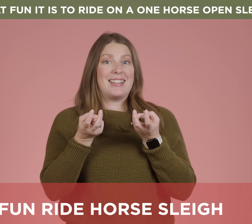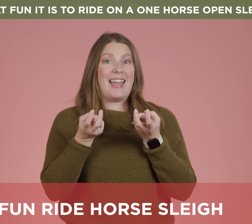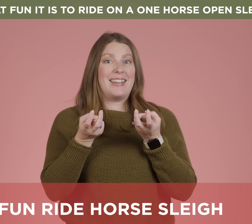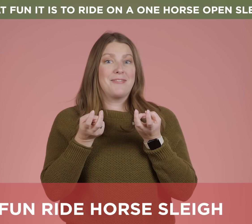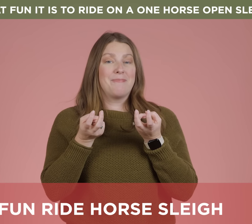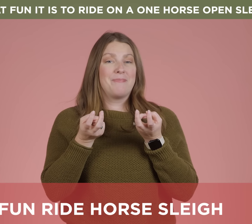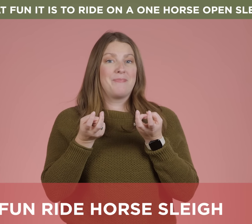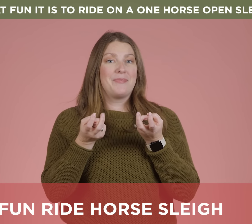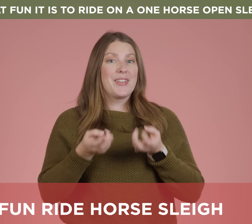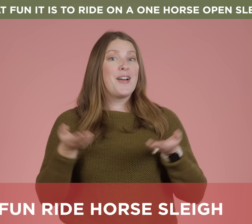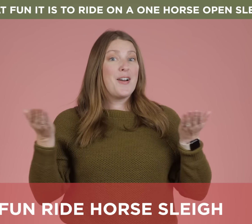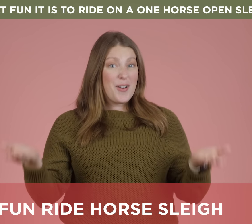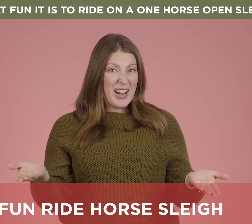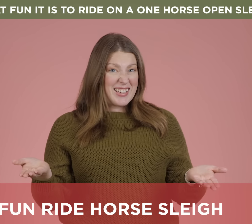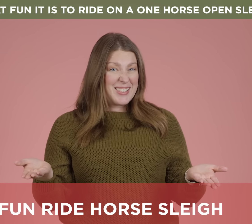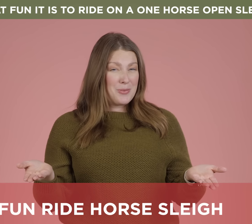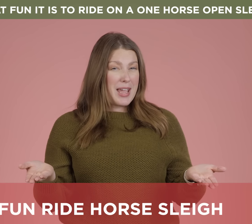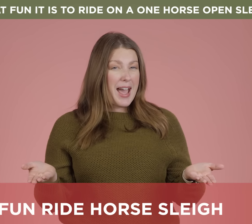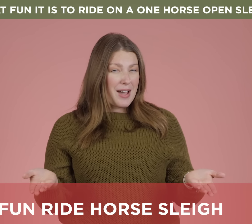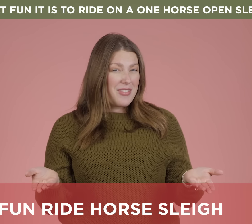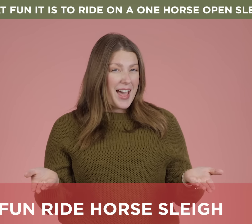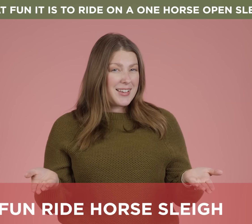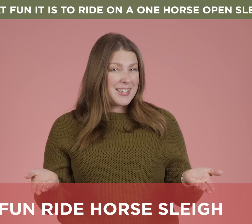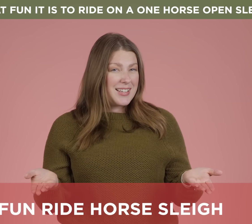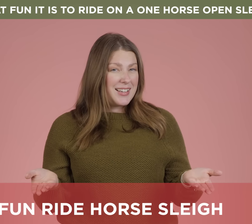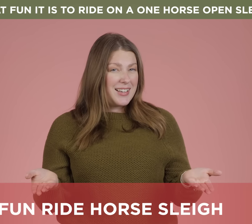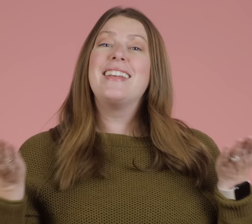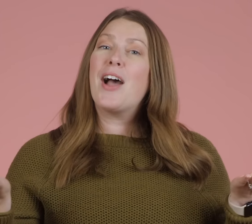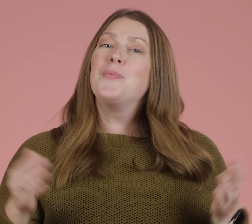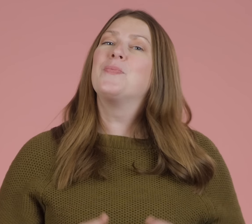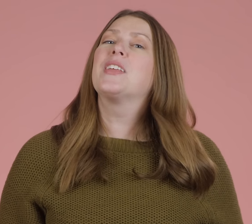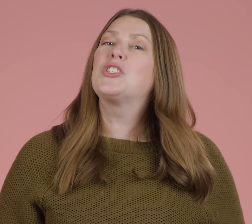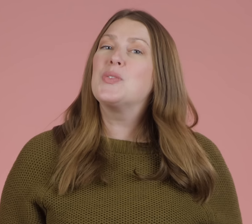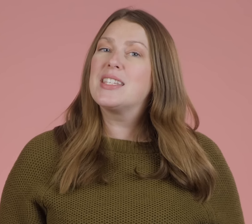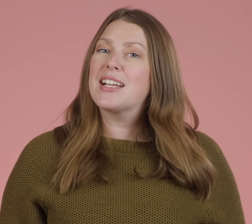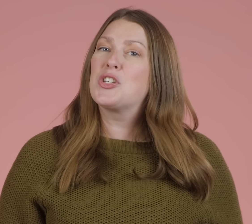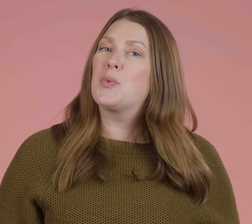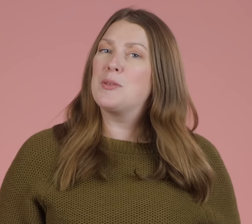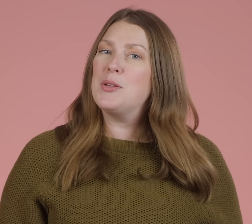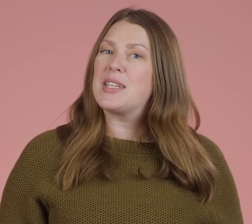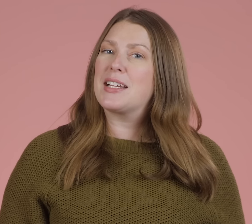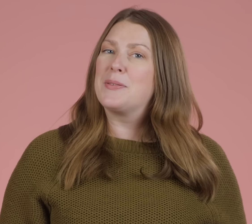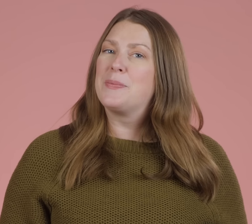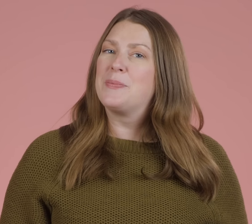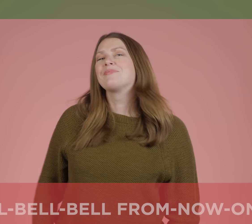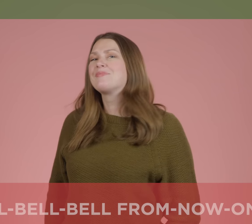sleigh. All right, do we have that? Now, let's do this section with the music.